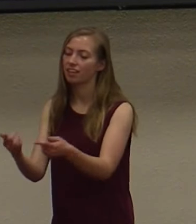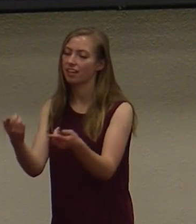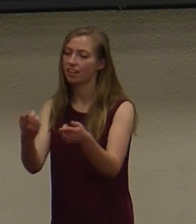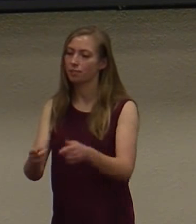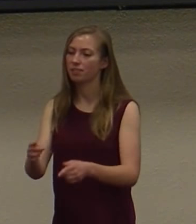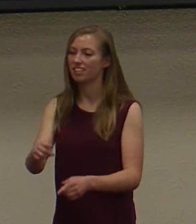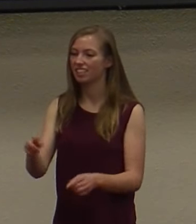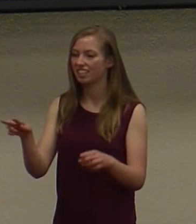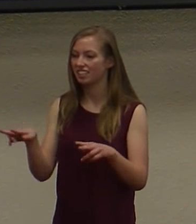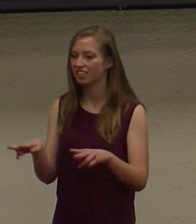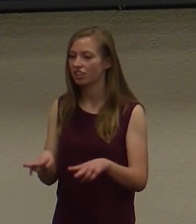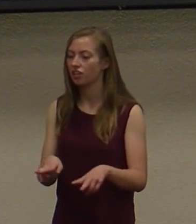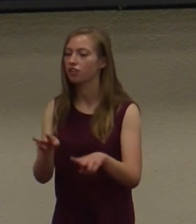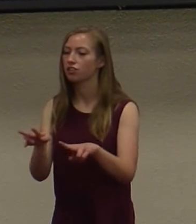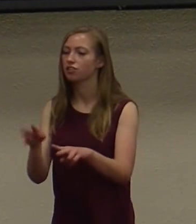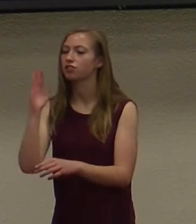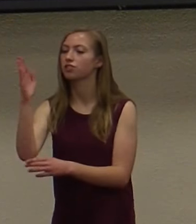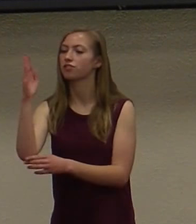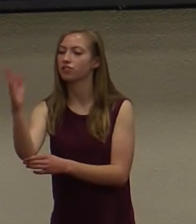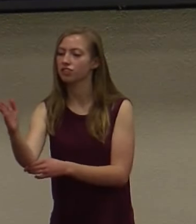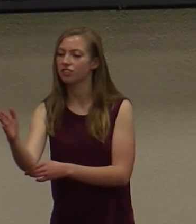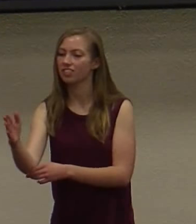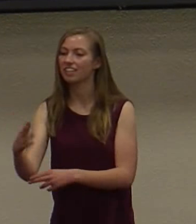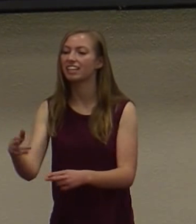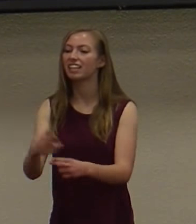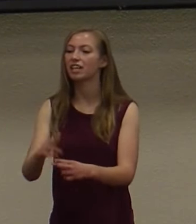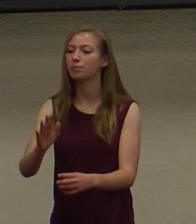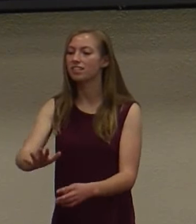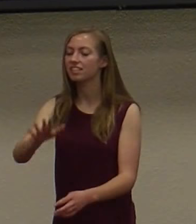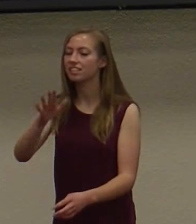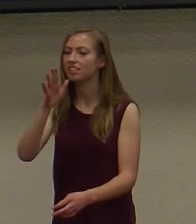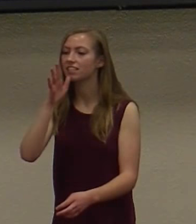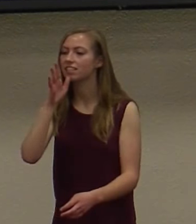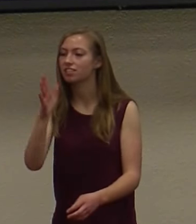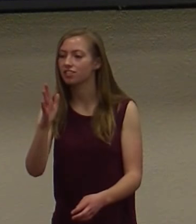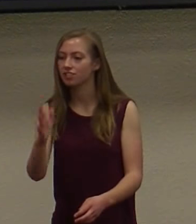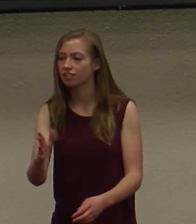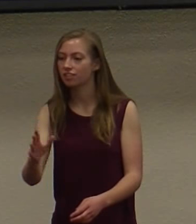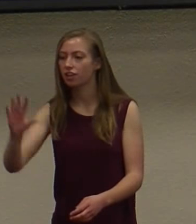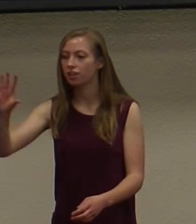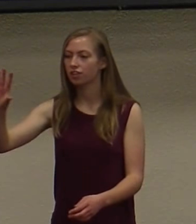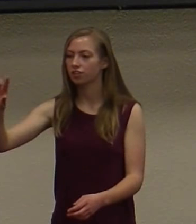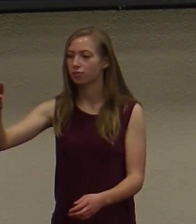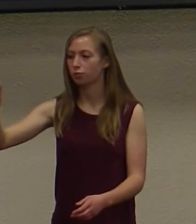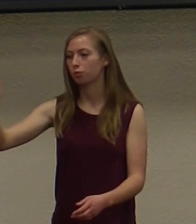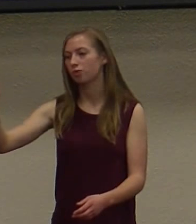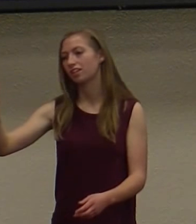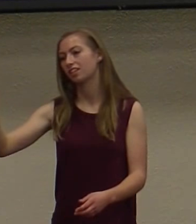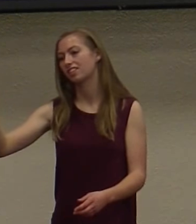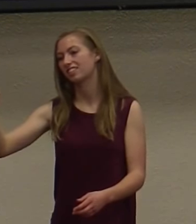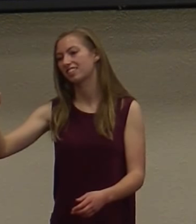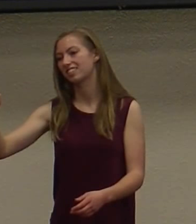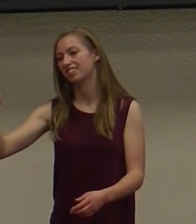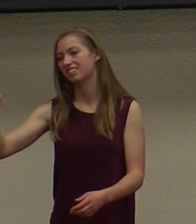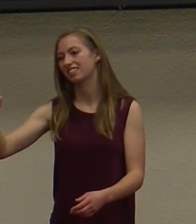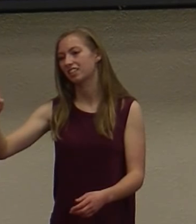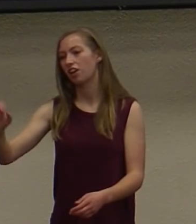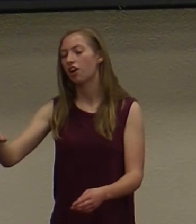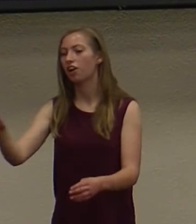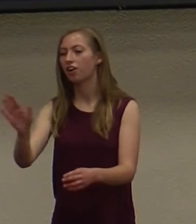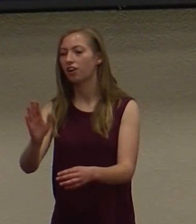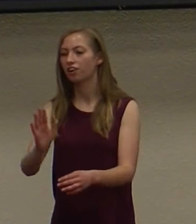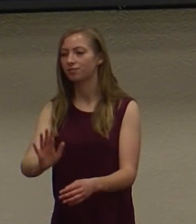towards the future. In fact, he named his daughter, little Grace, who's not with us this morning. And her Vietnamese